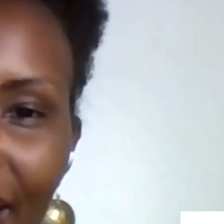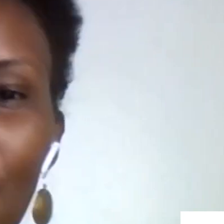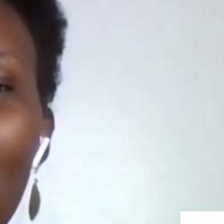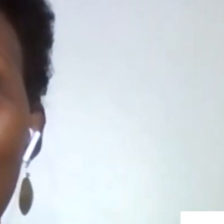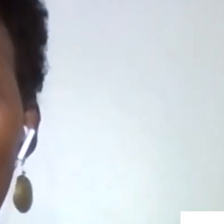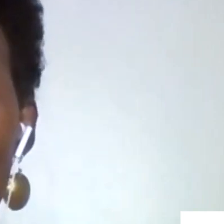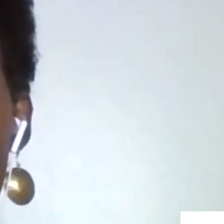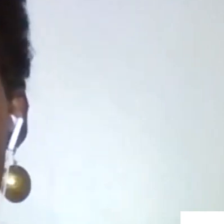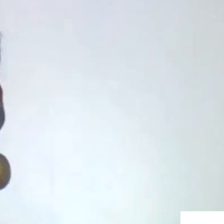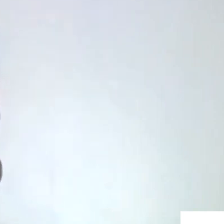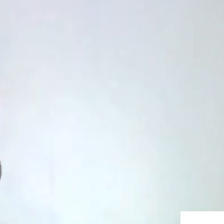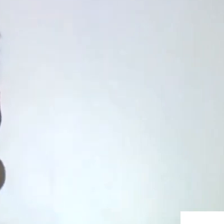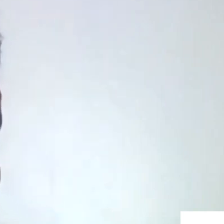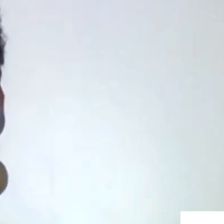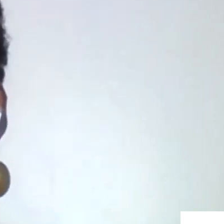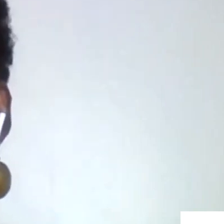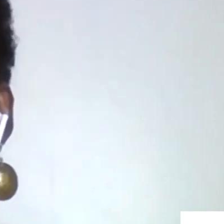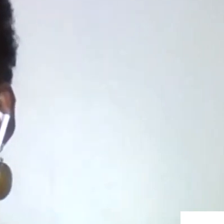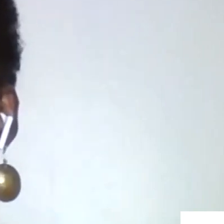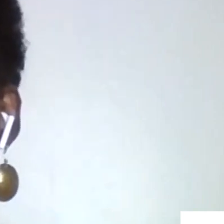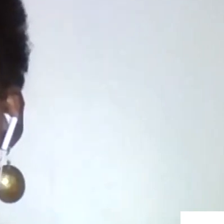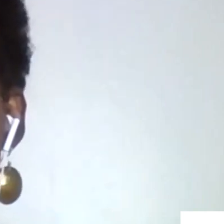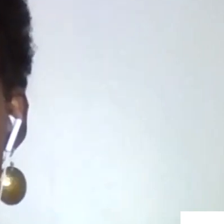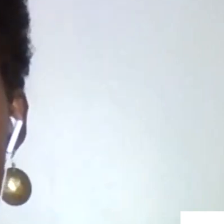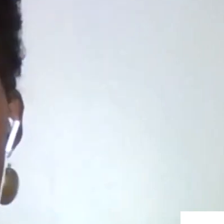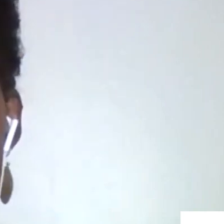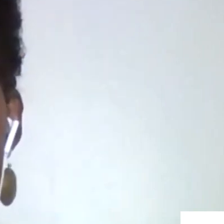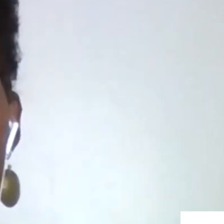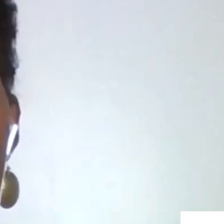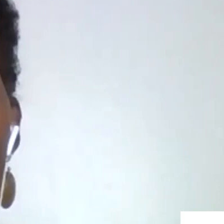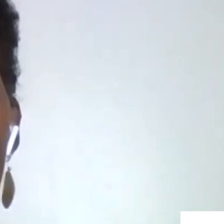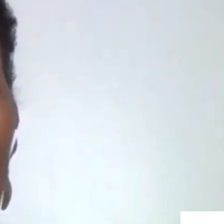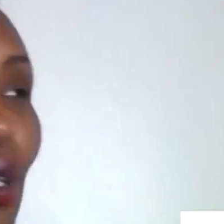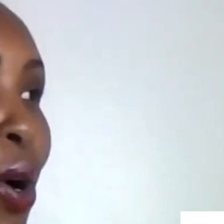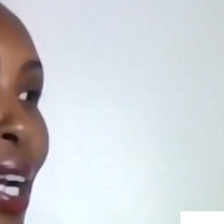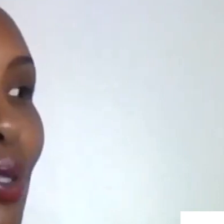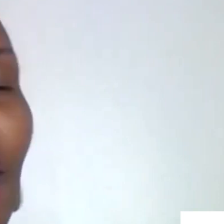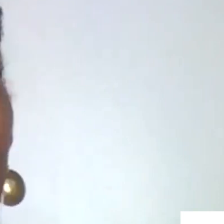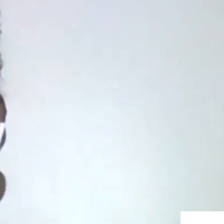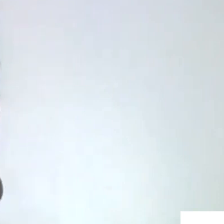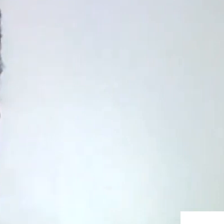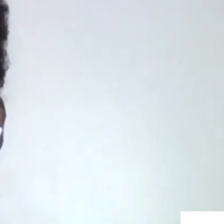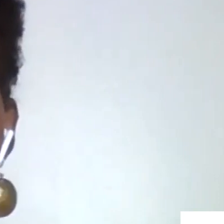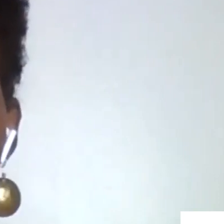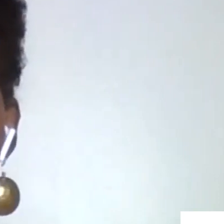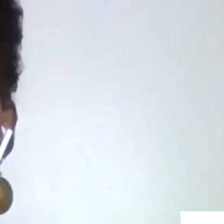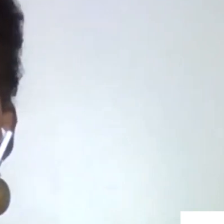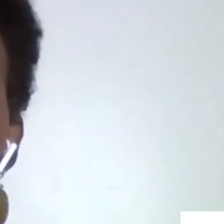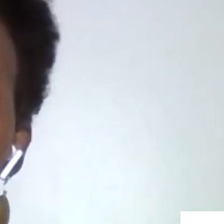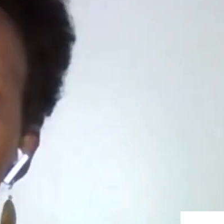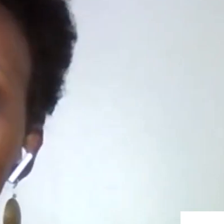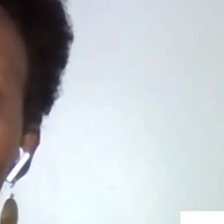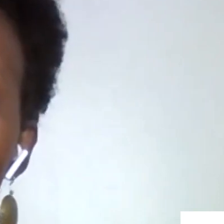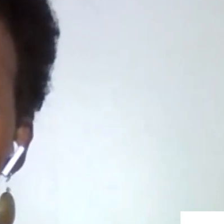Good morning, good afternoon, good evening, ladies and gentlemen, from wherever you're tuning in from. We are so honored to have you this evening, and